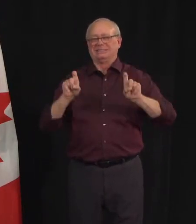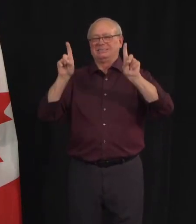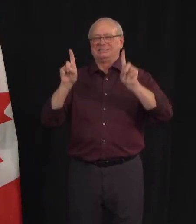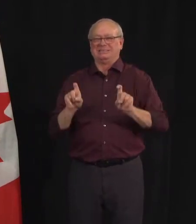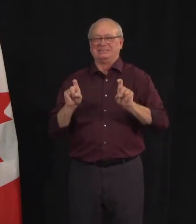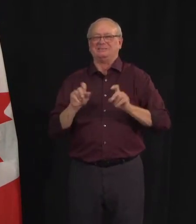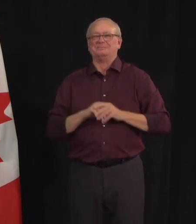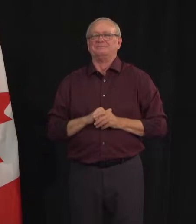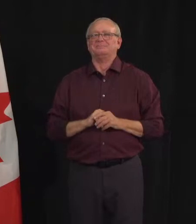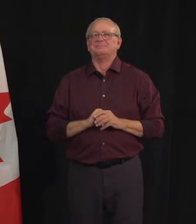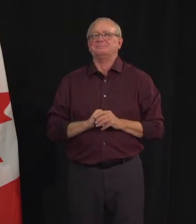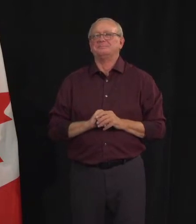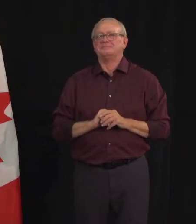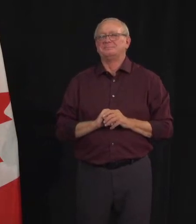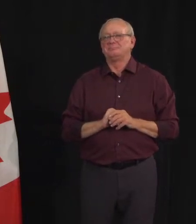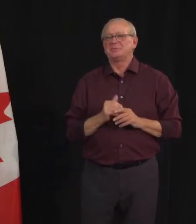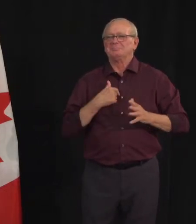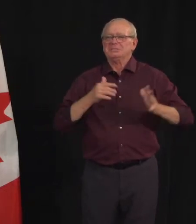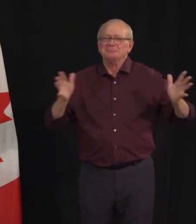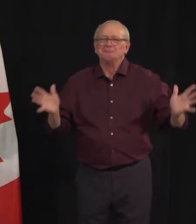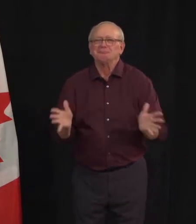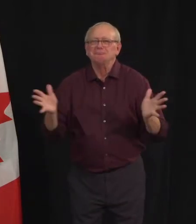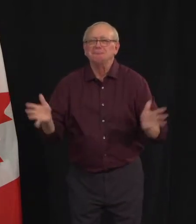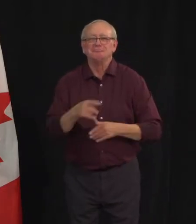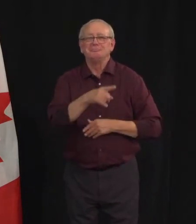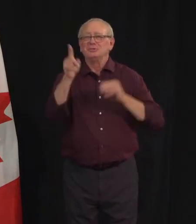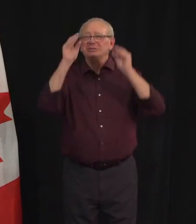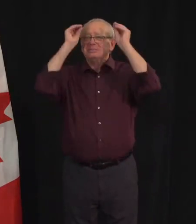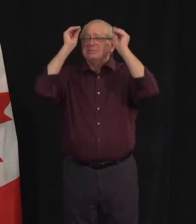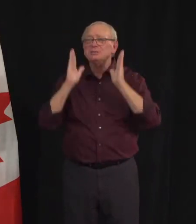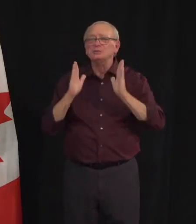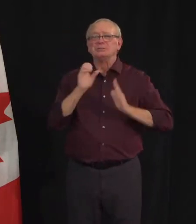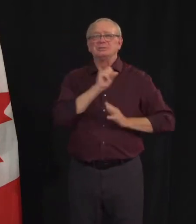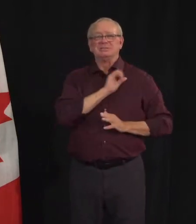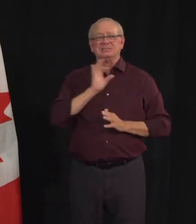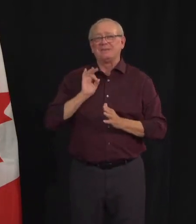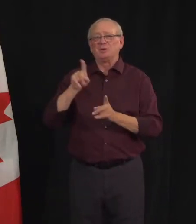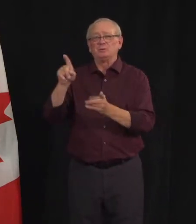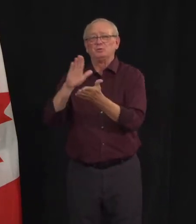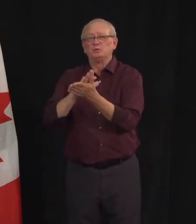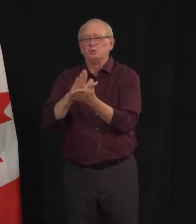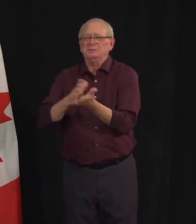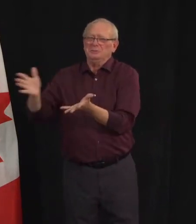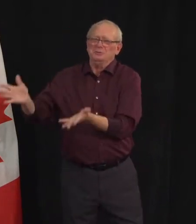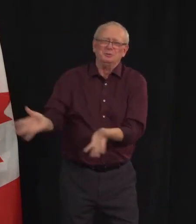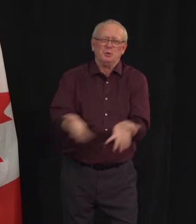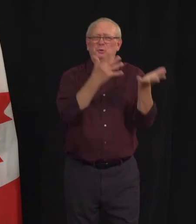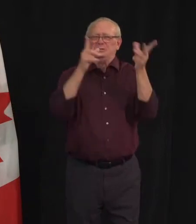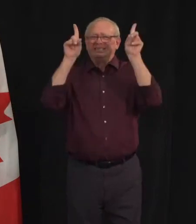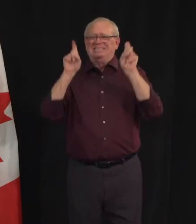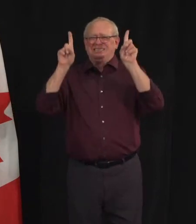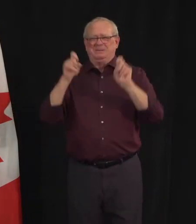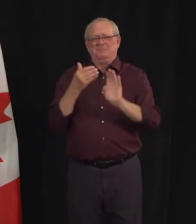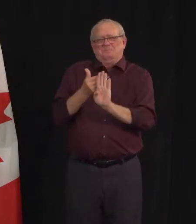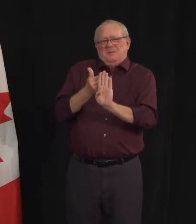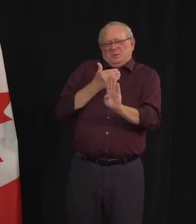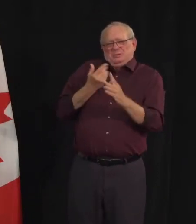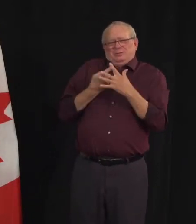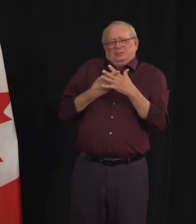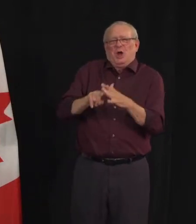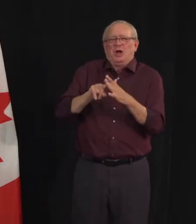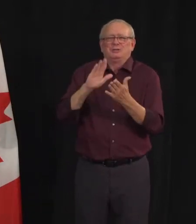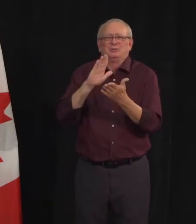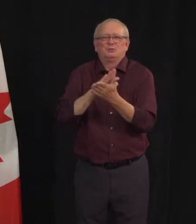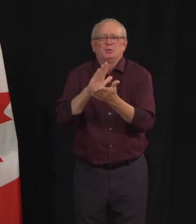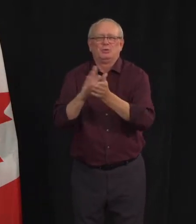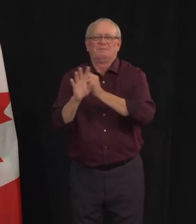to encourage all teachers and school authority staff to get tested before the start of the school year. As I have